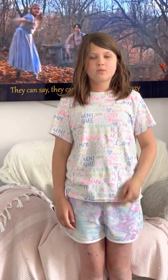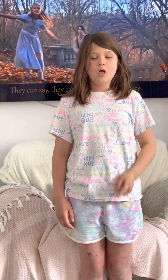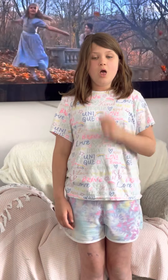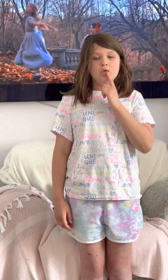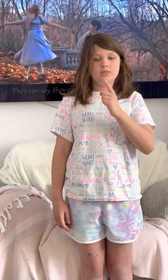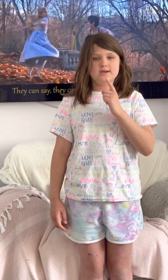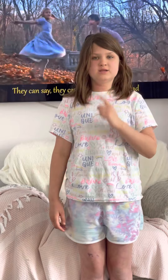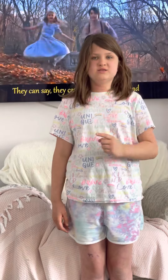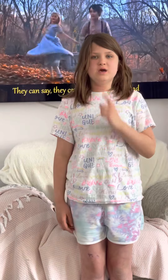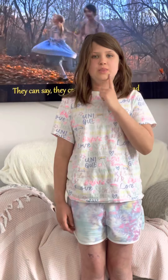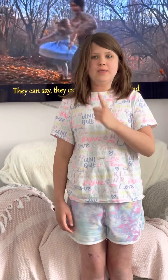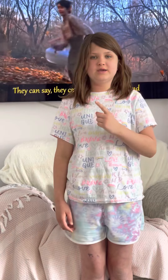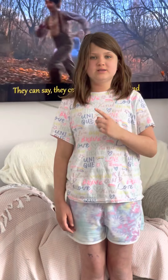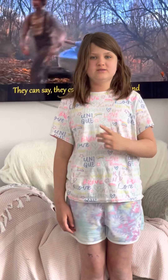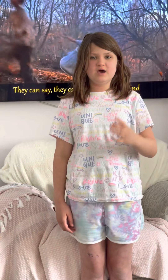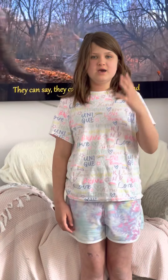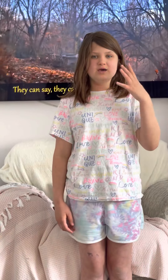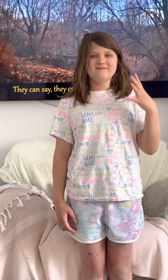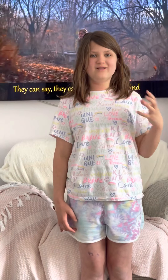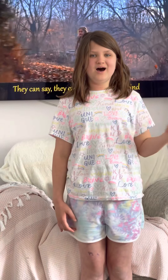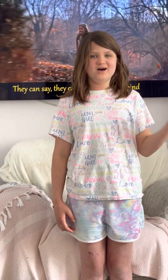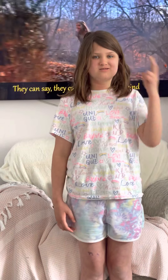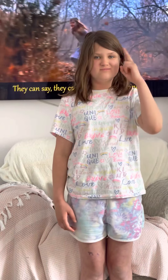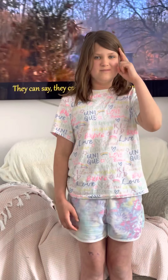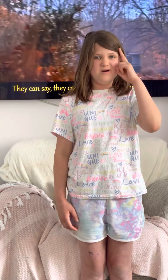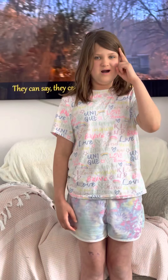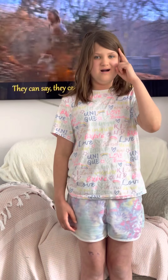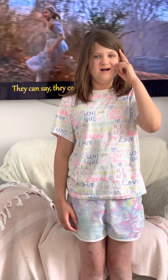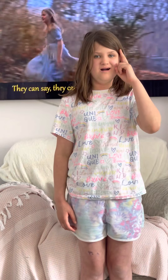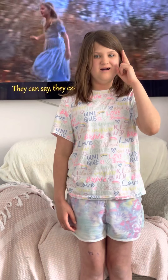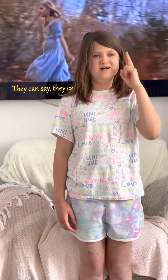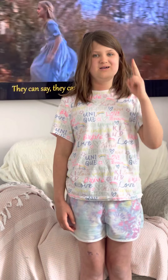They can say, they can say, I've lost my mind.